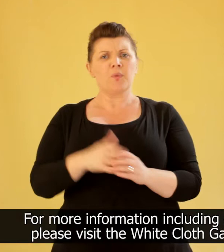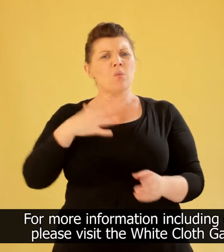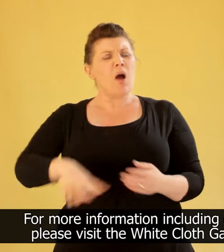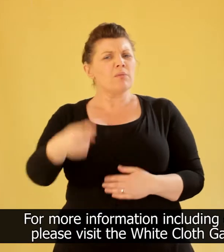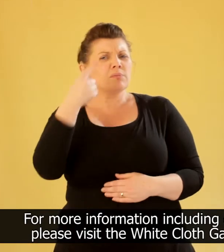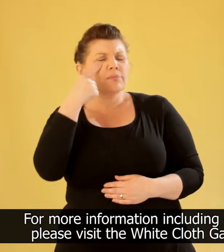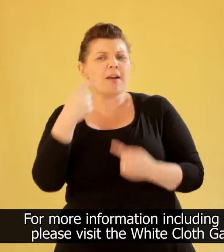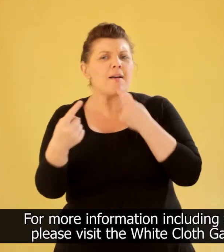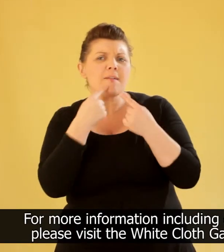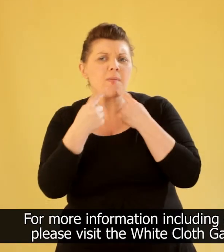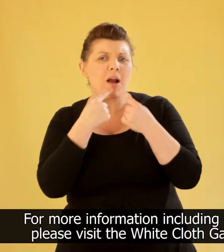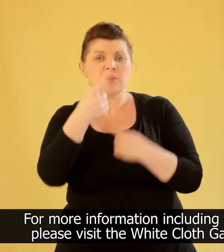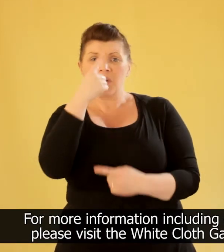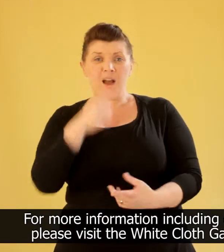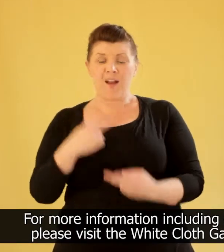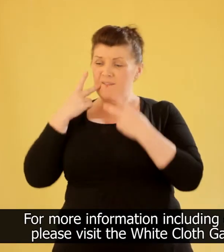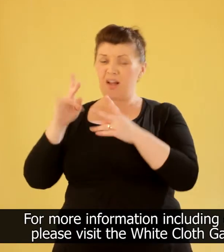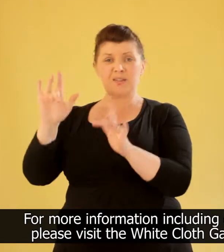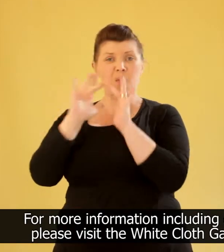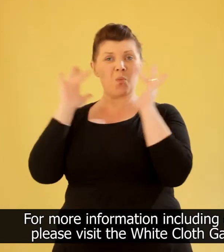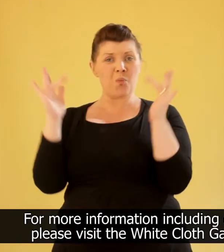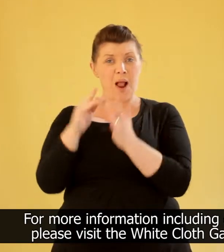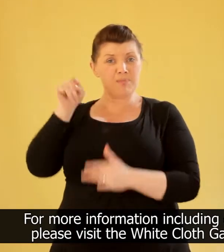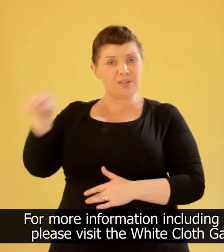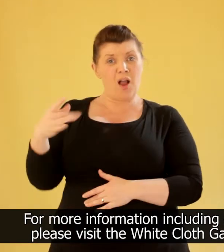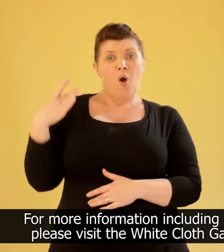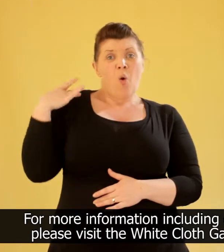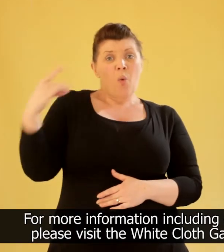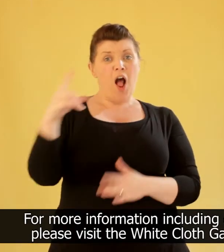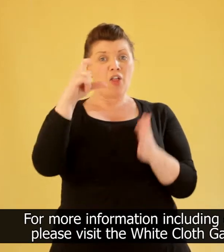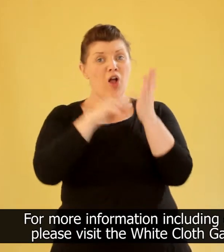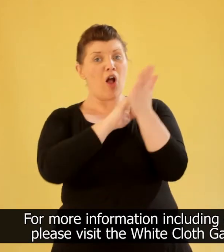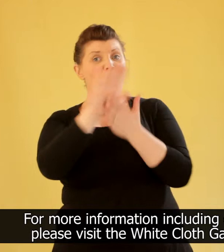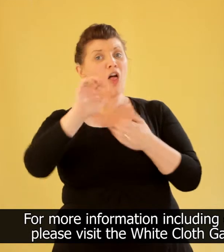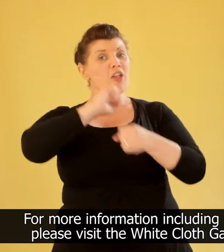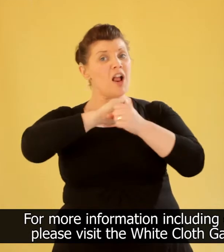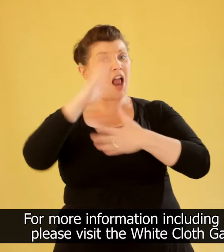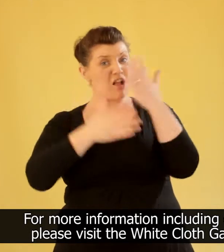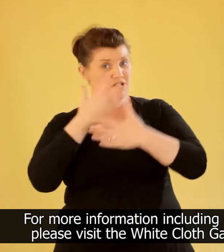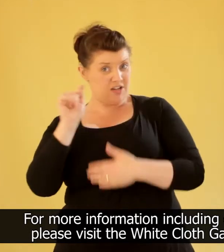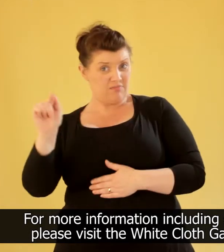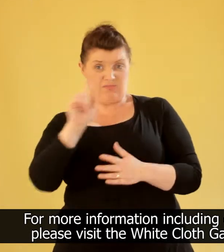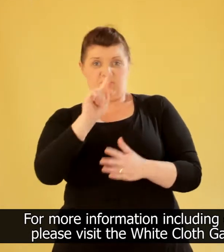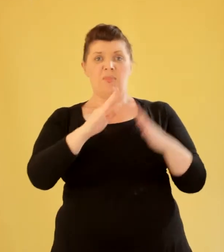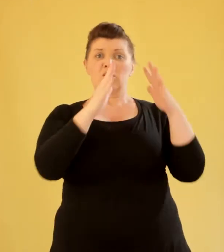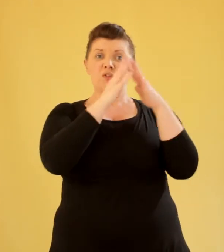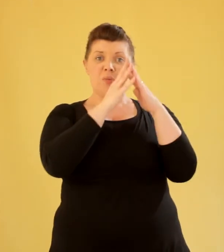For more information, including opening times, please visit the White Cloth Gallery website at